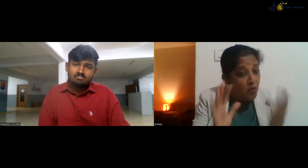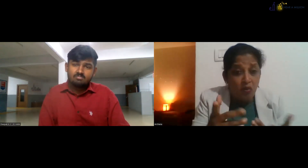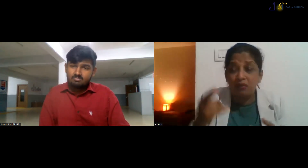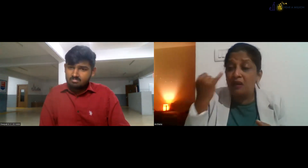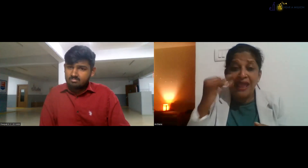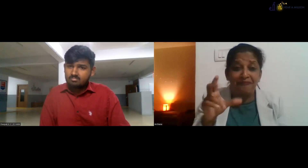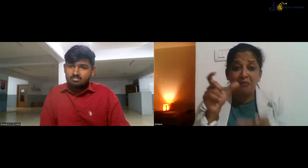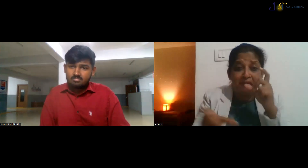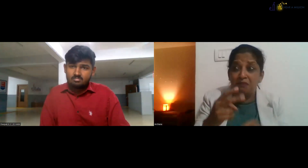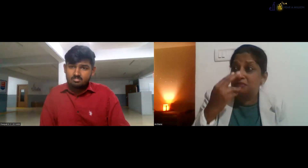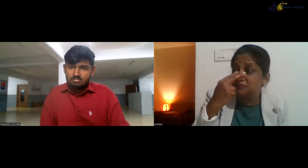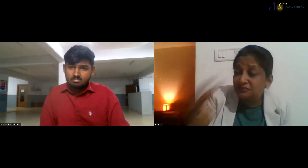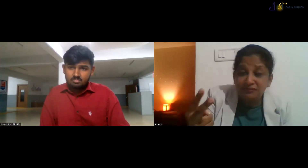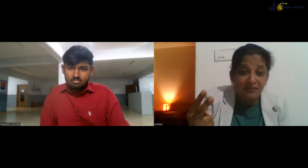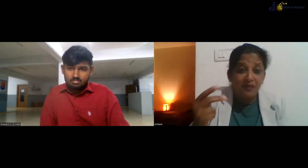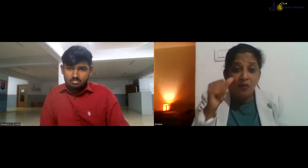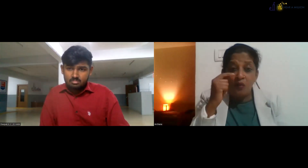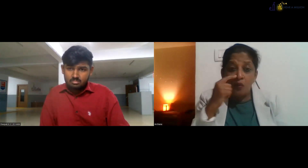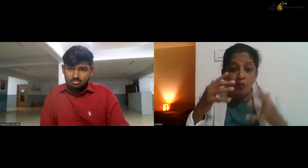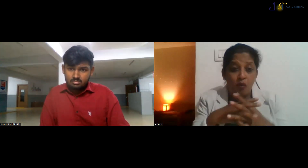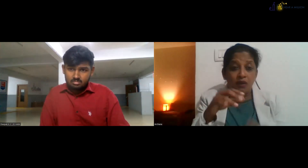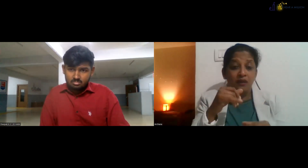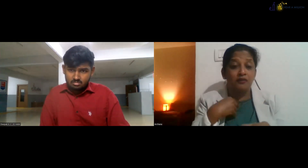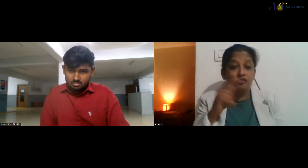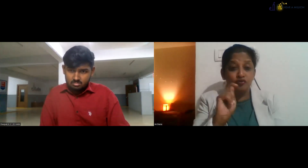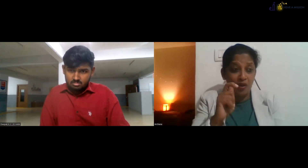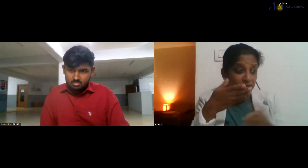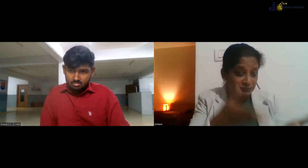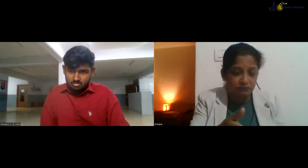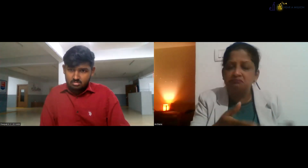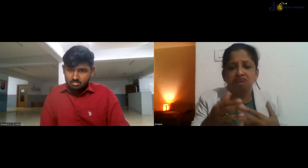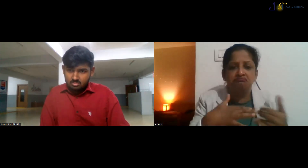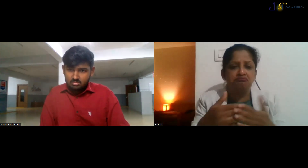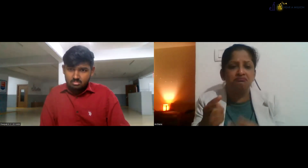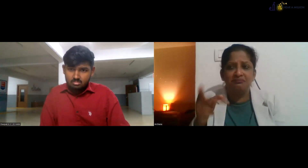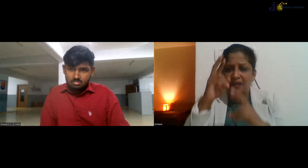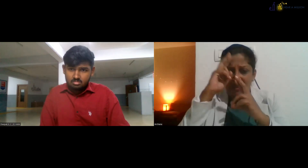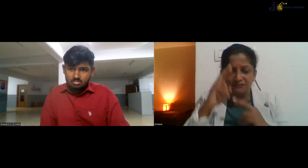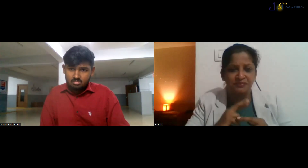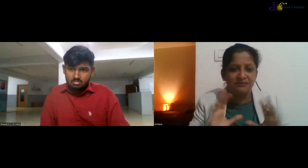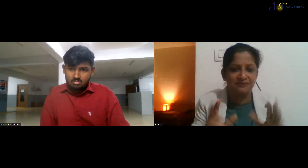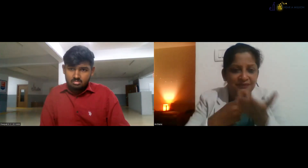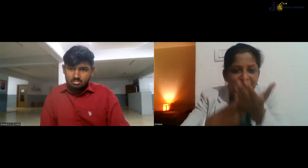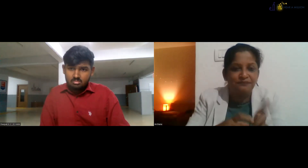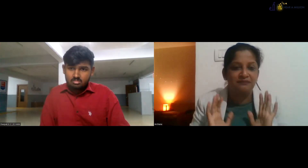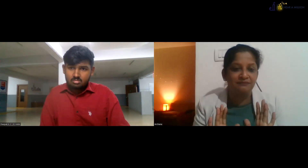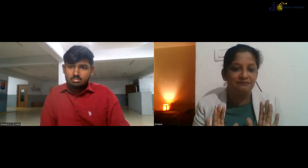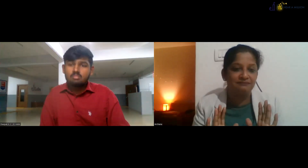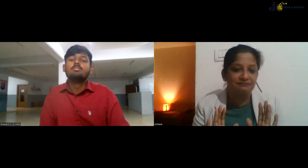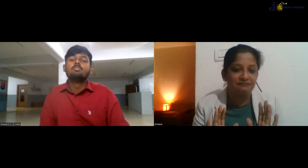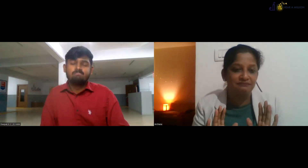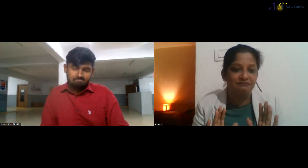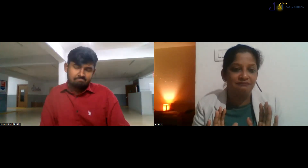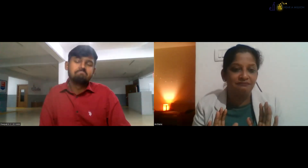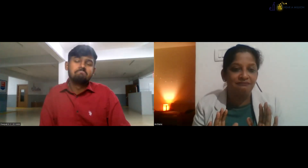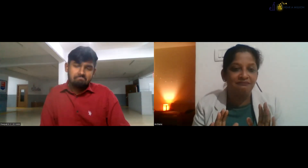So without any lights, people would not be able to see me. And if people are seeing, that doesn't matter. They just